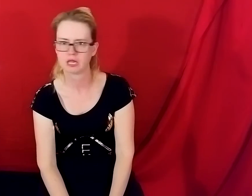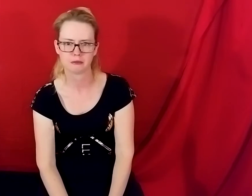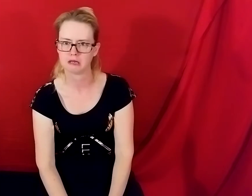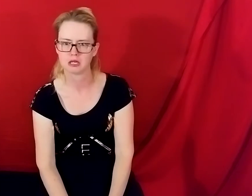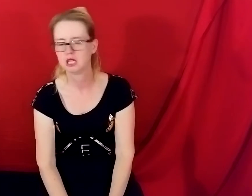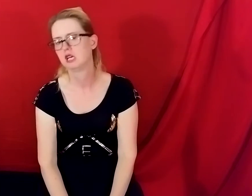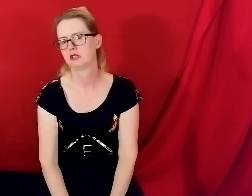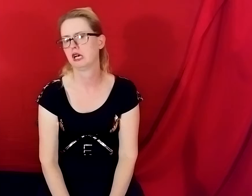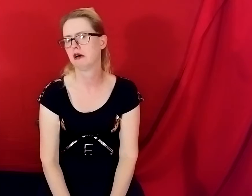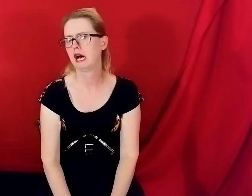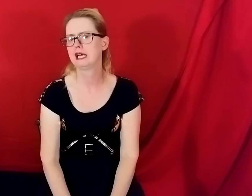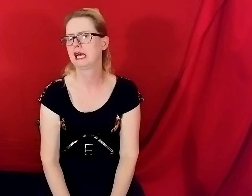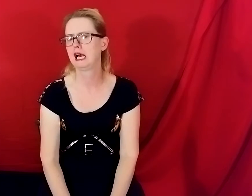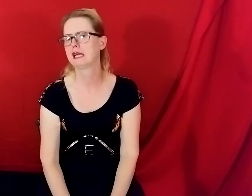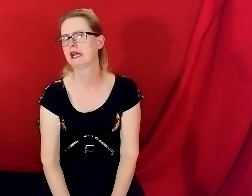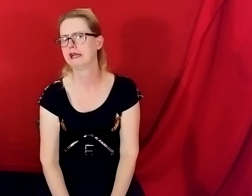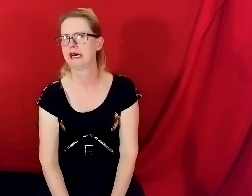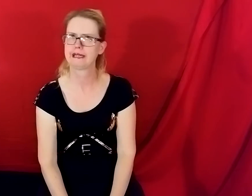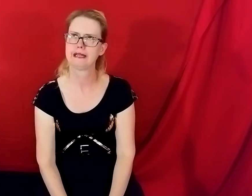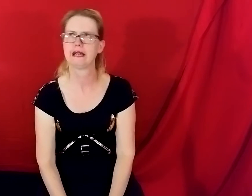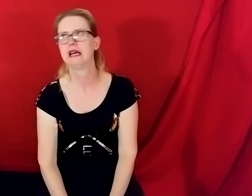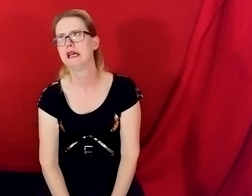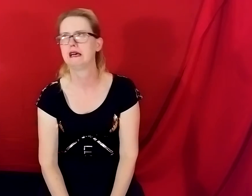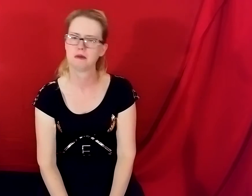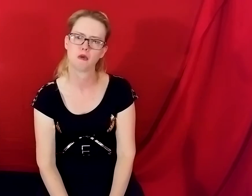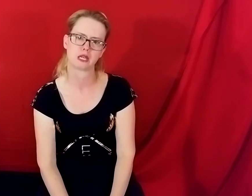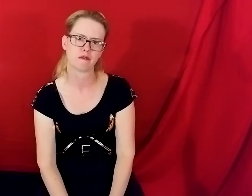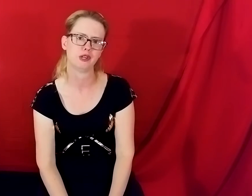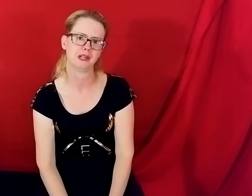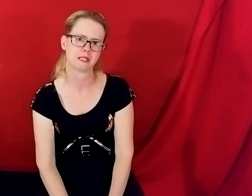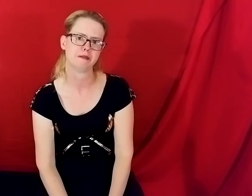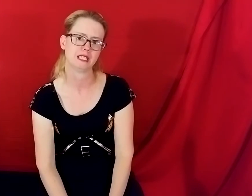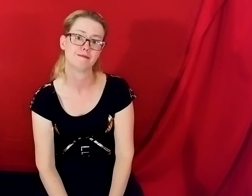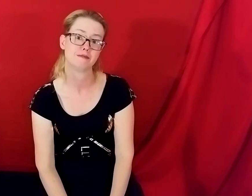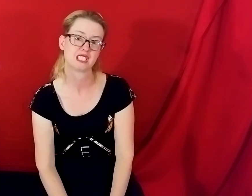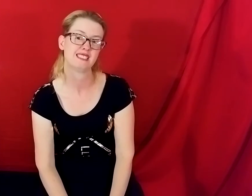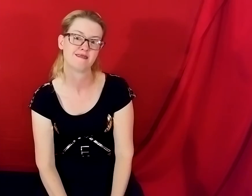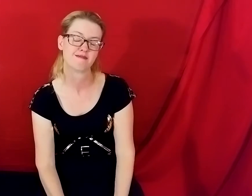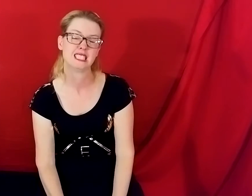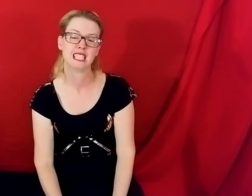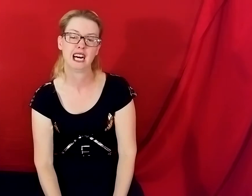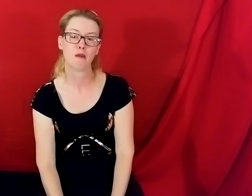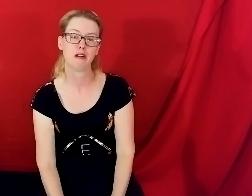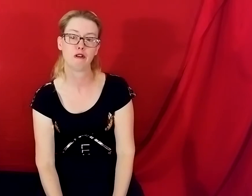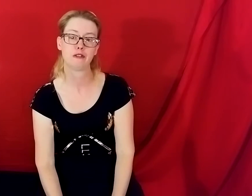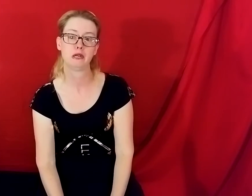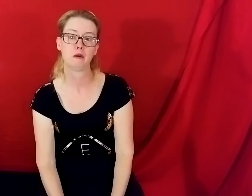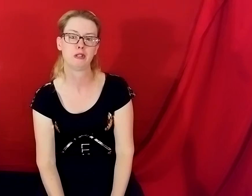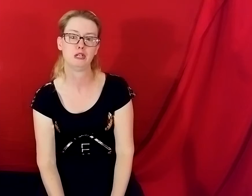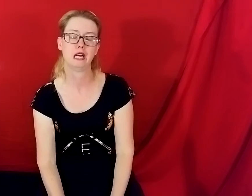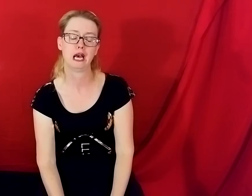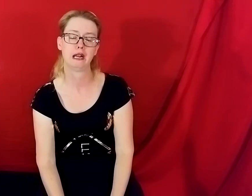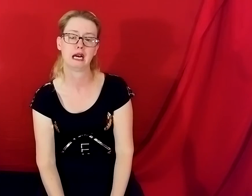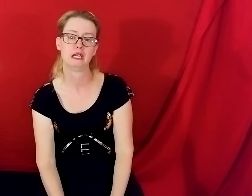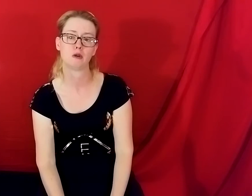out so i can get an idea it we're looking for another one coming out so i hope my review help you and i hope that